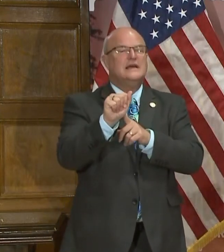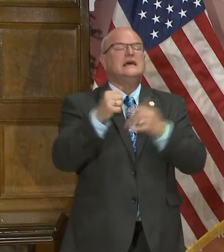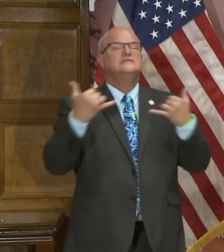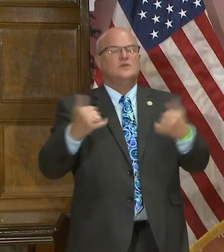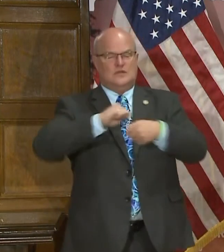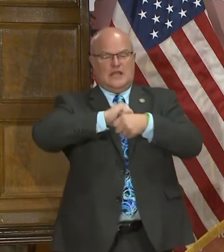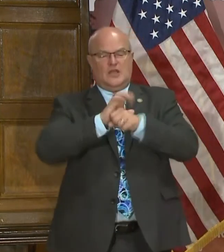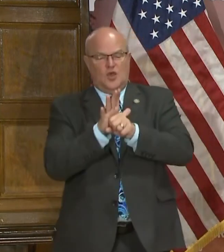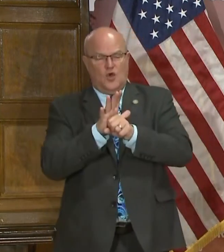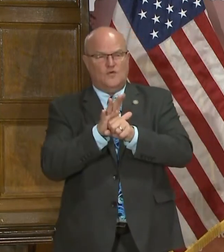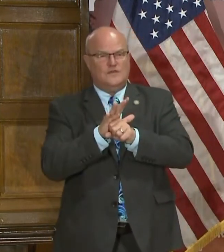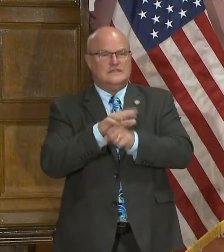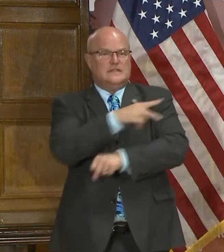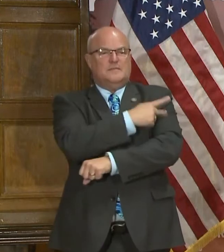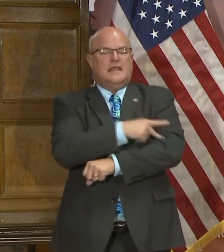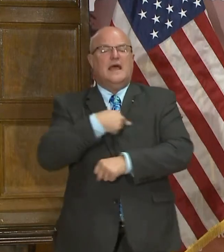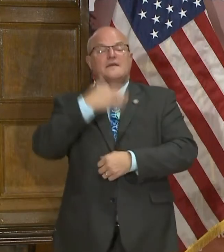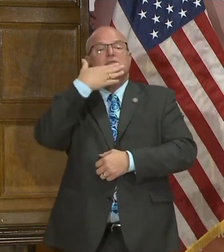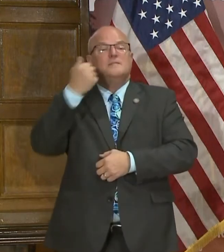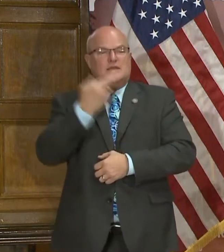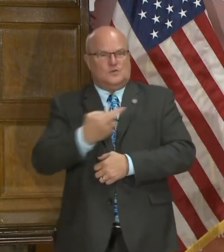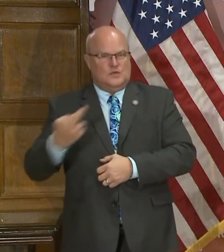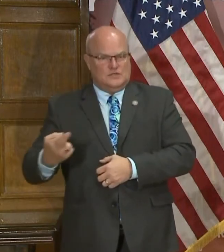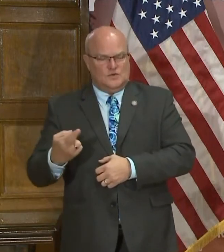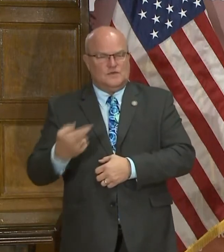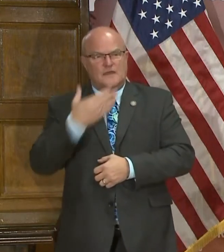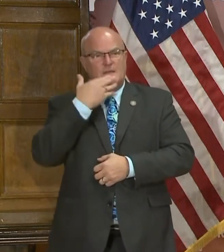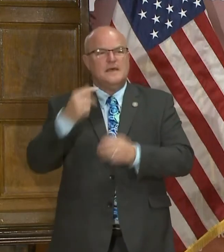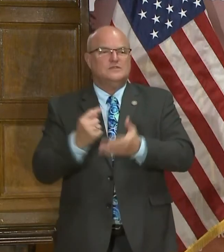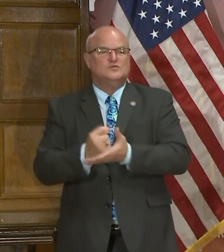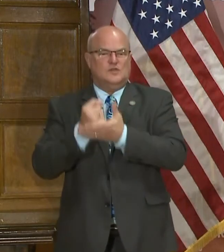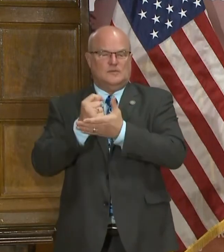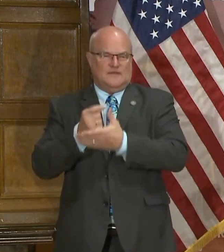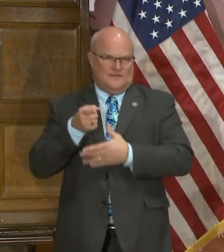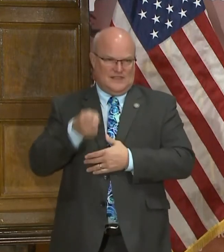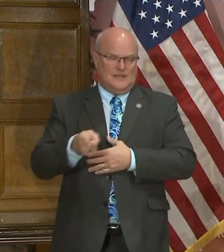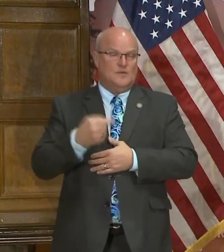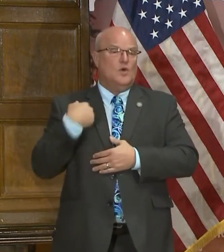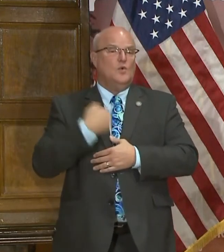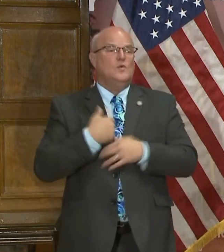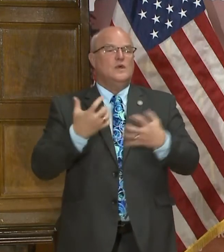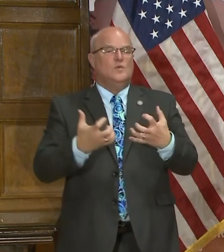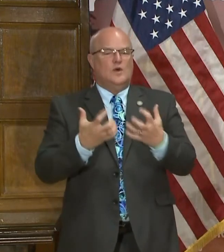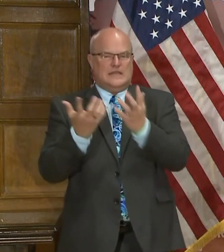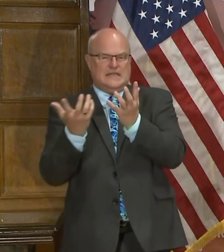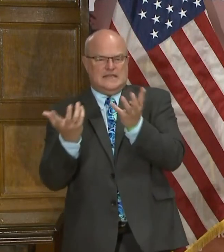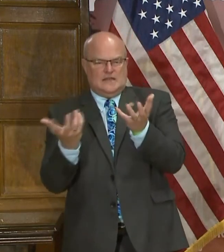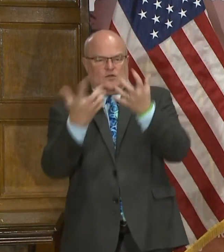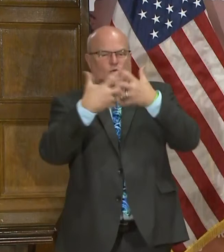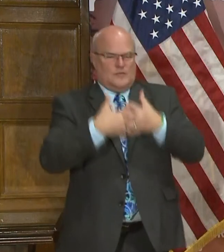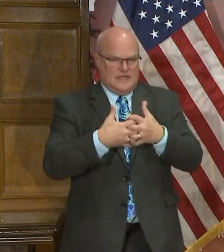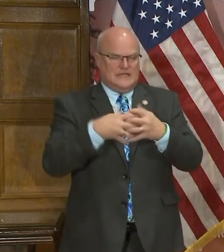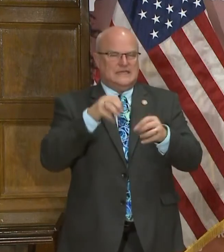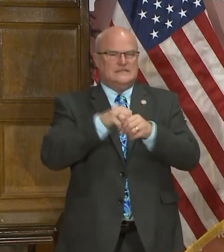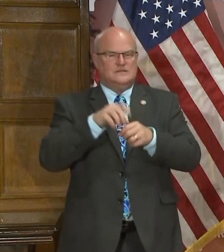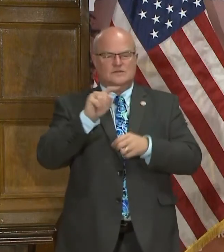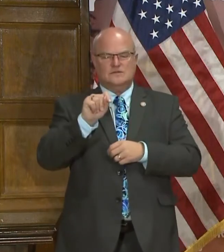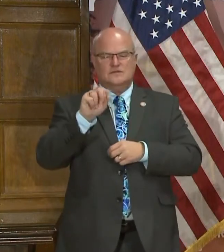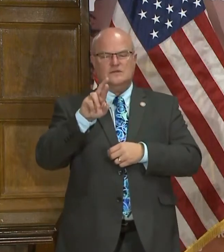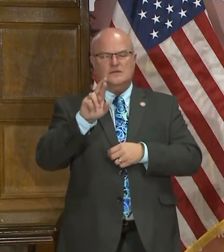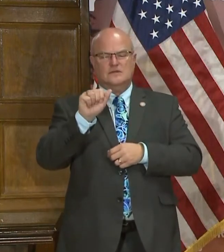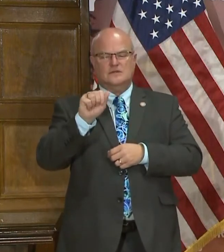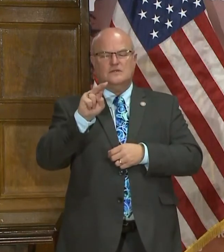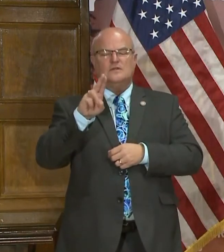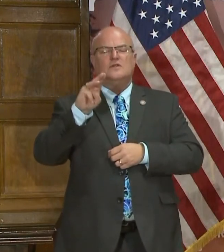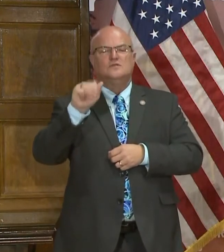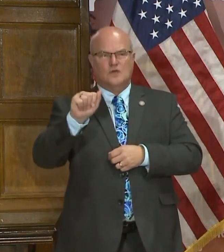COVID patients to where we have the best resources and the best treatment. And so we want to incorporate that into TraumaCon, our